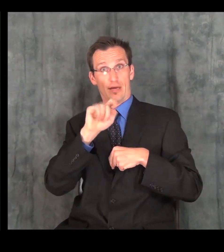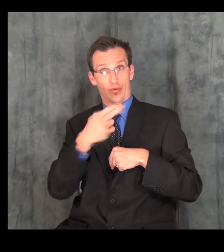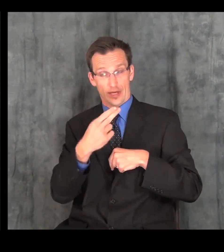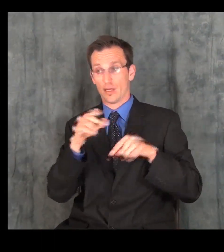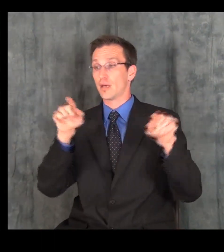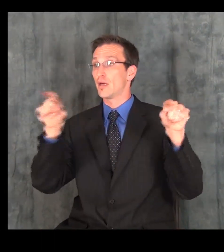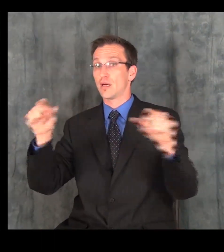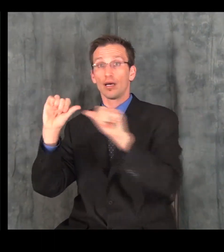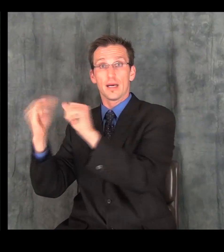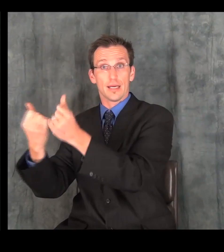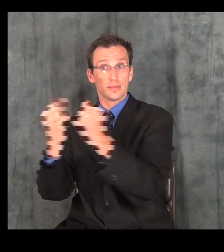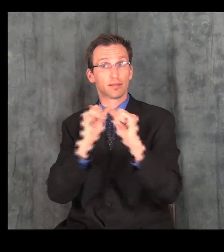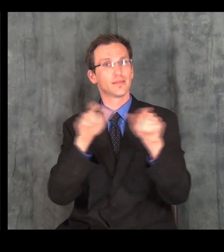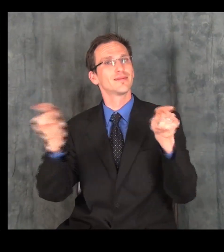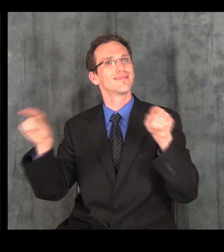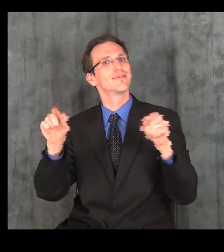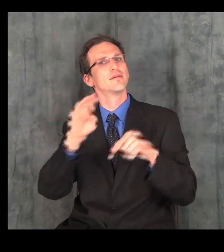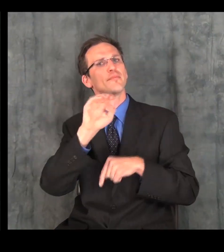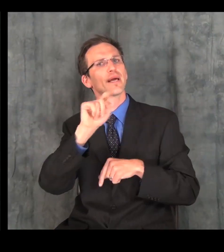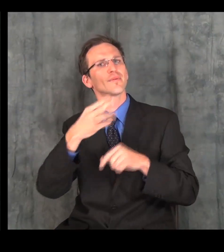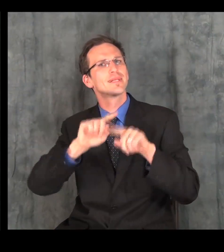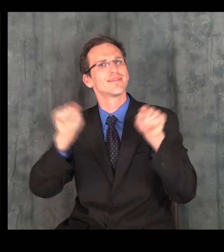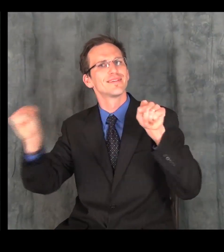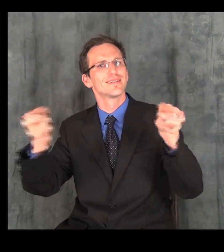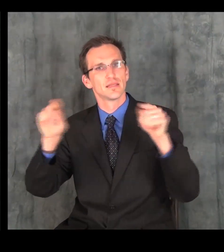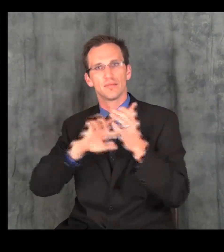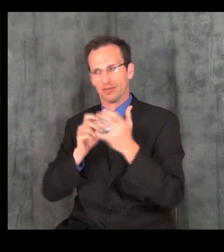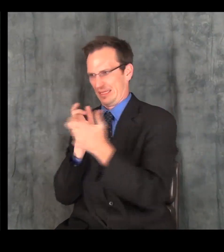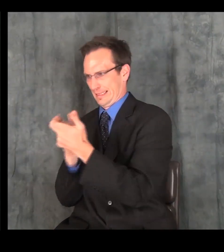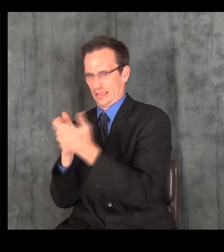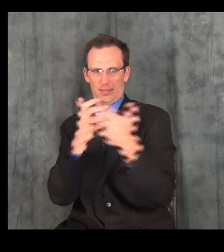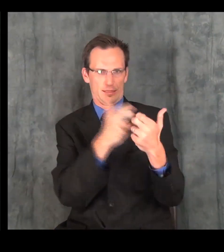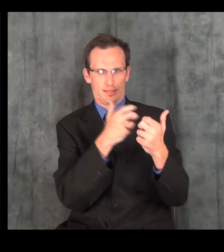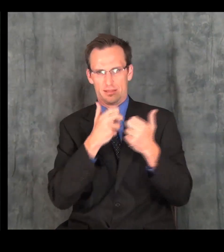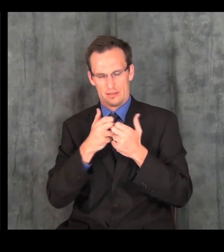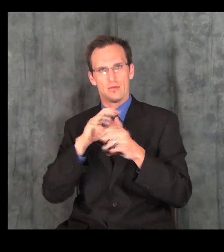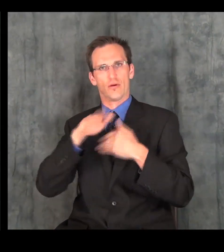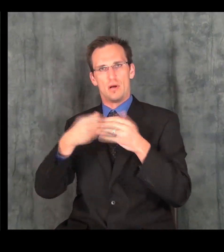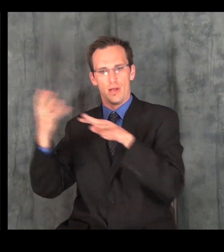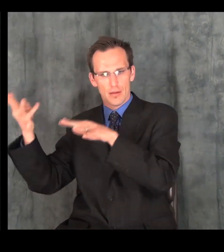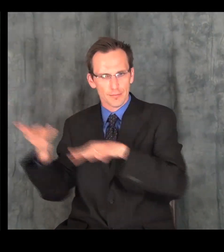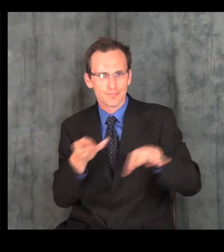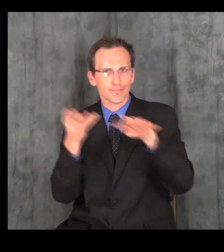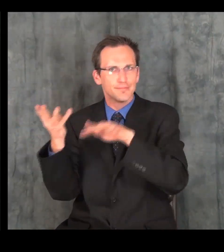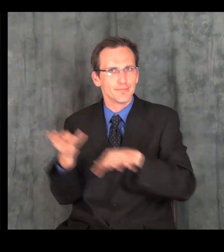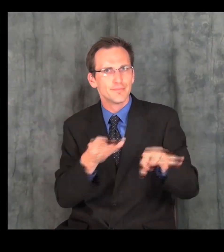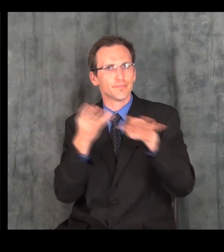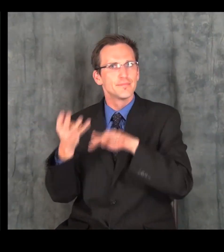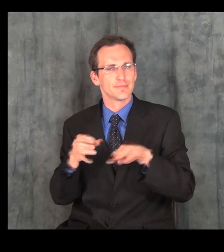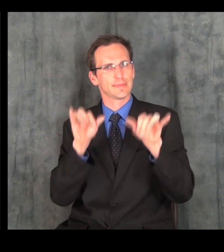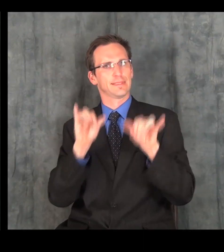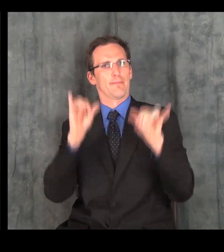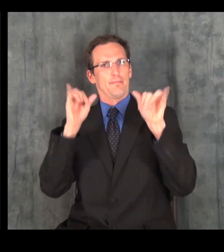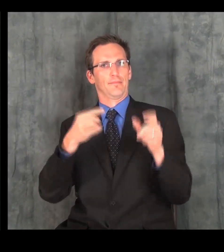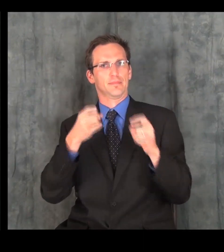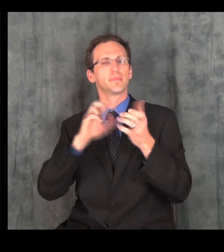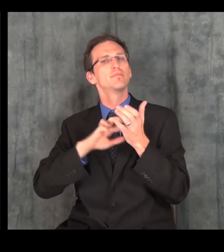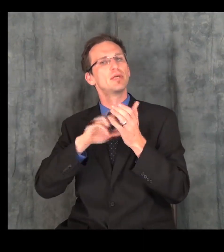own, so they all had to be synced to be operating at the same bandwidth, which meant that they weren't all as high as they could have